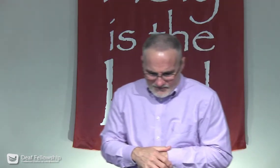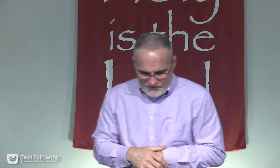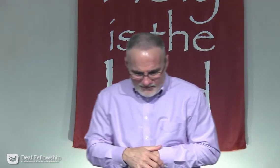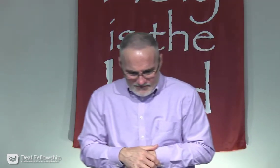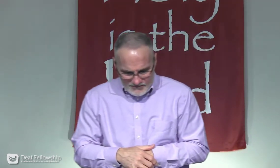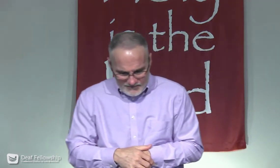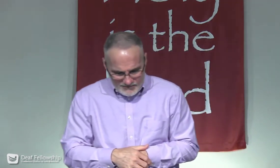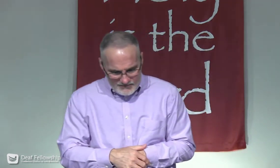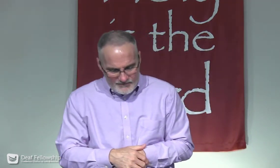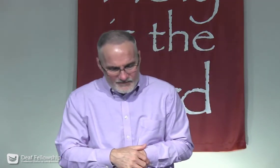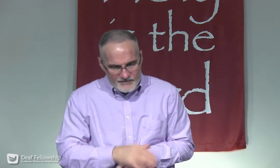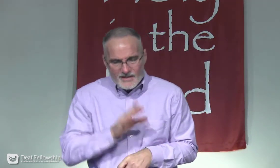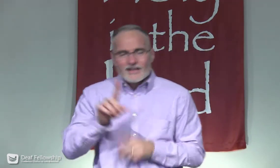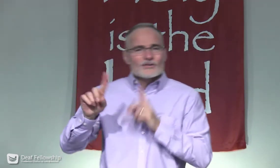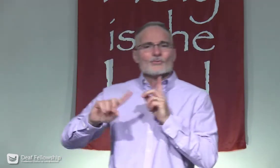the only one that can save him.